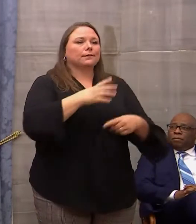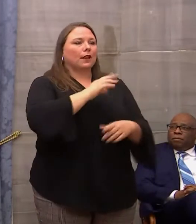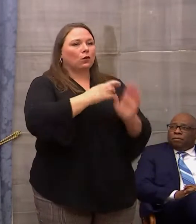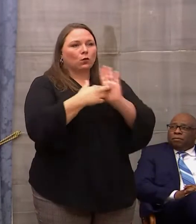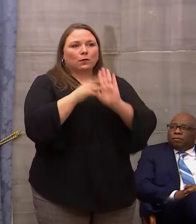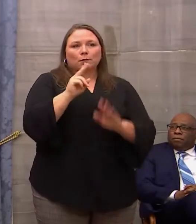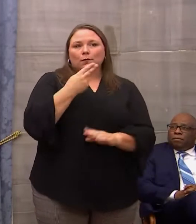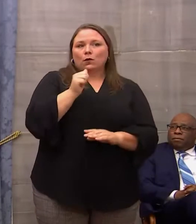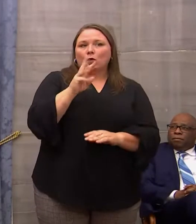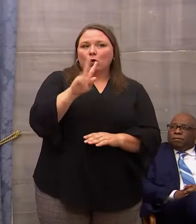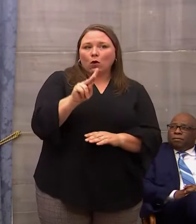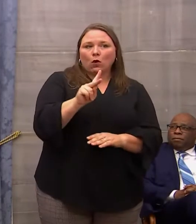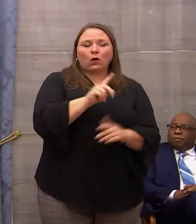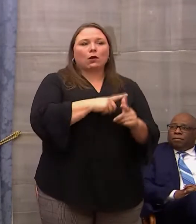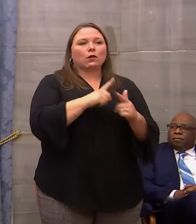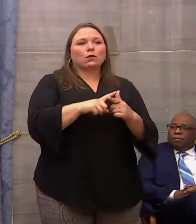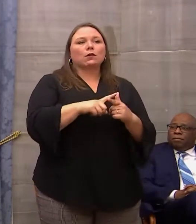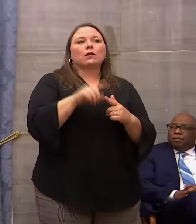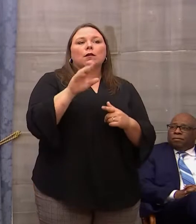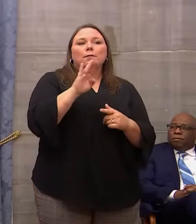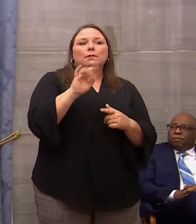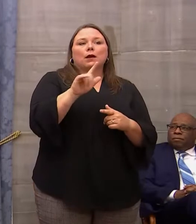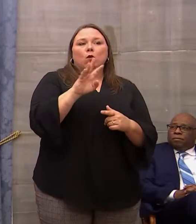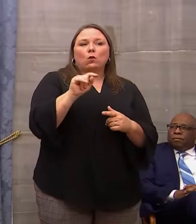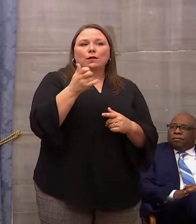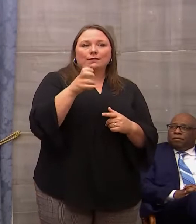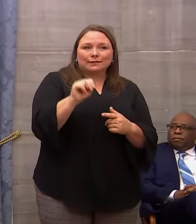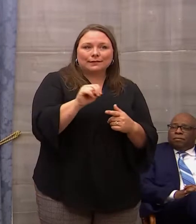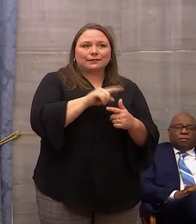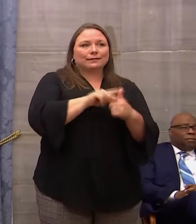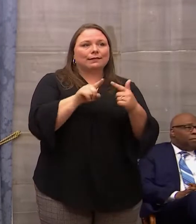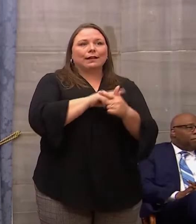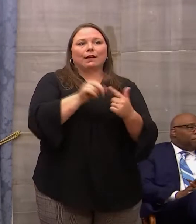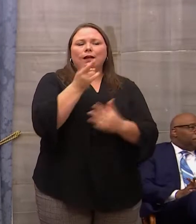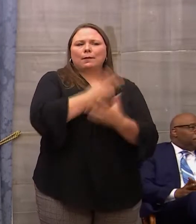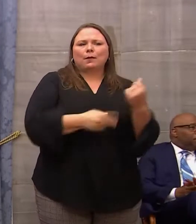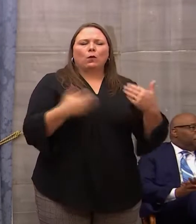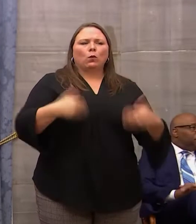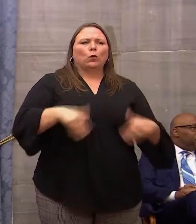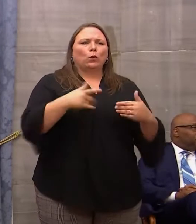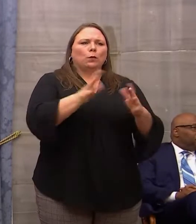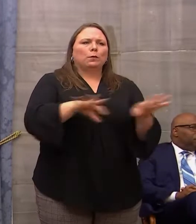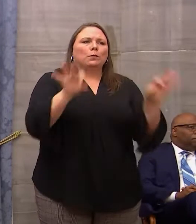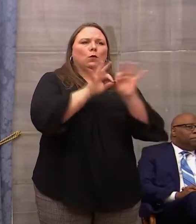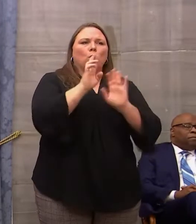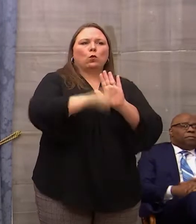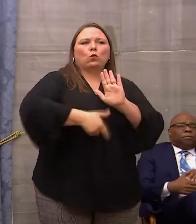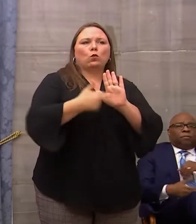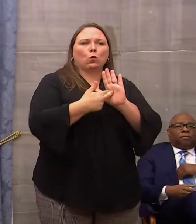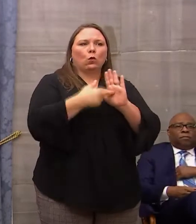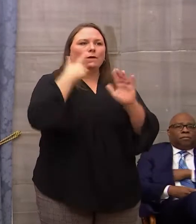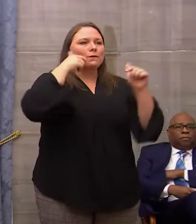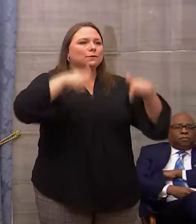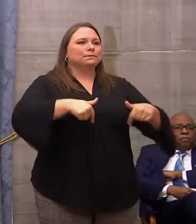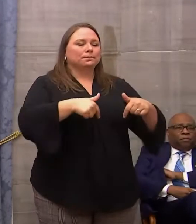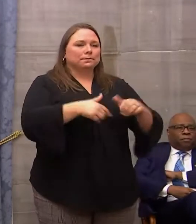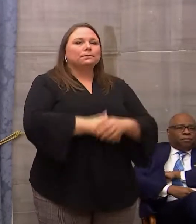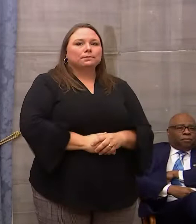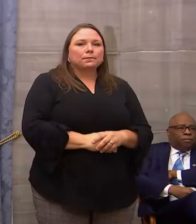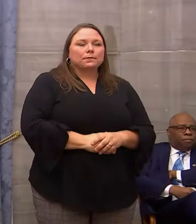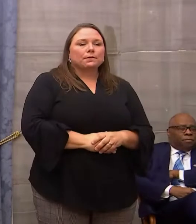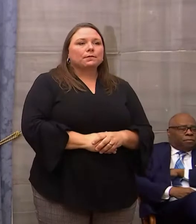Hawk. Chairman Senator Bo Watson, as well, has had a key role to play in this,